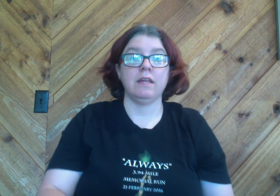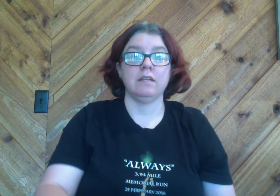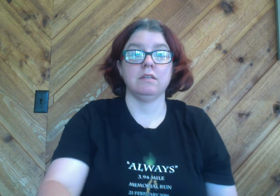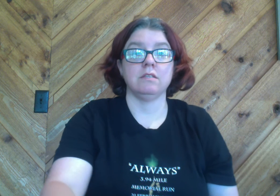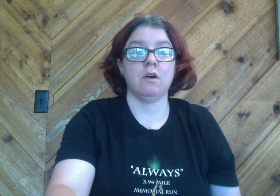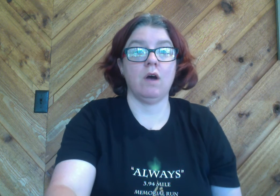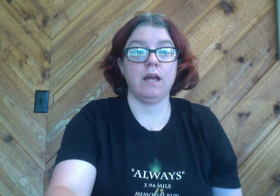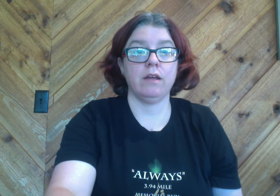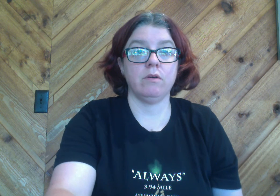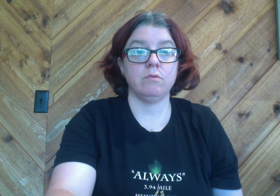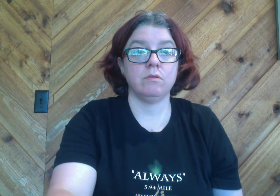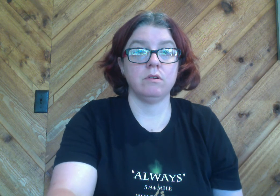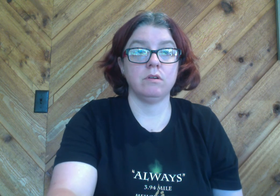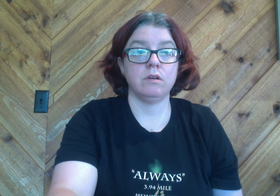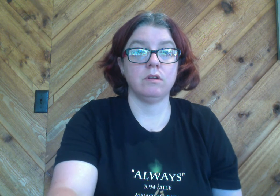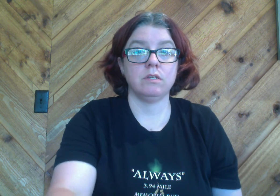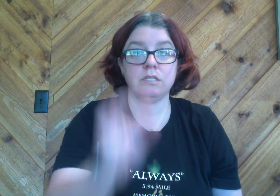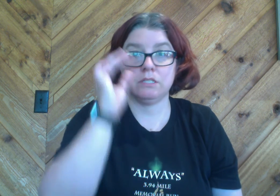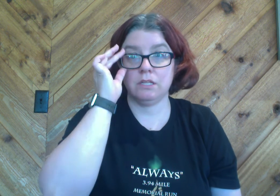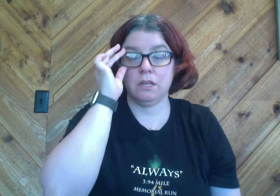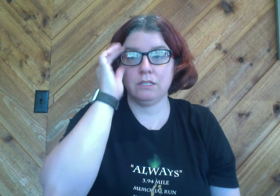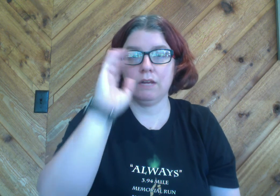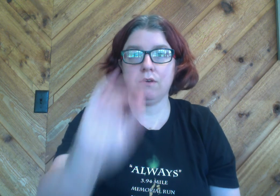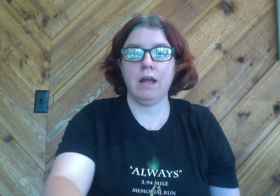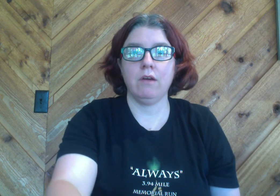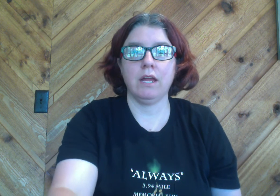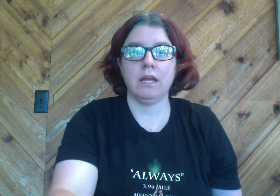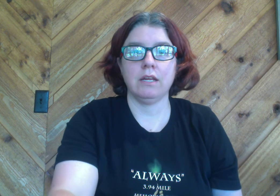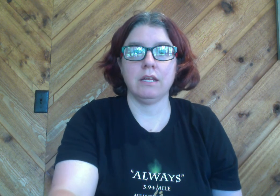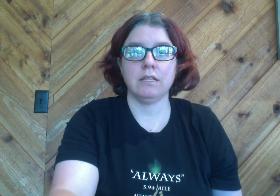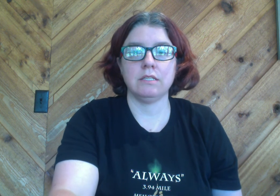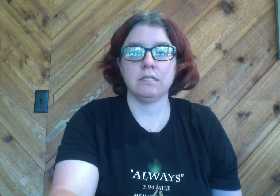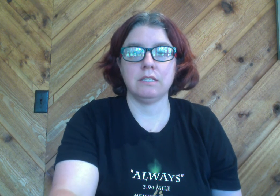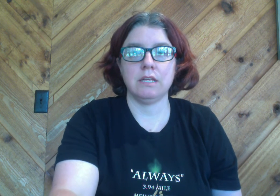that is Ohio, the state of Ohio and its cities.